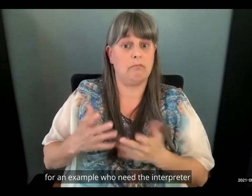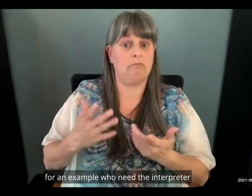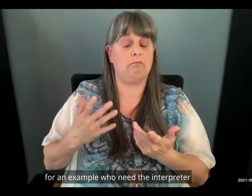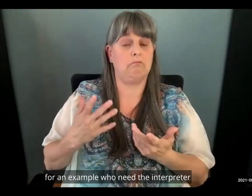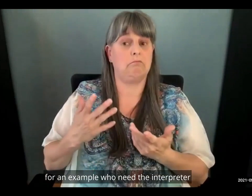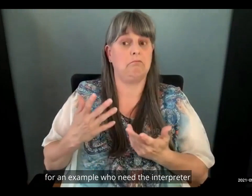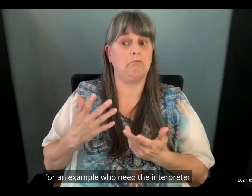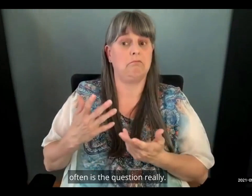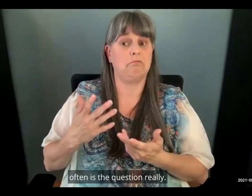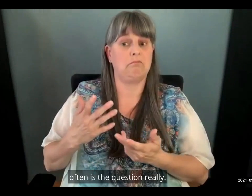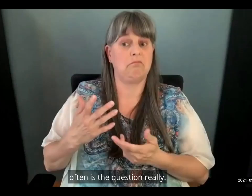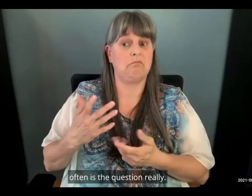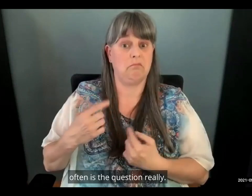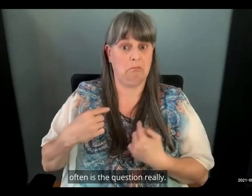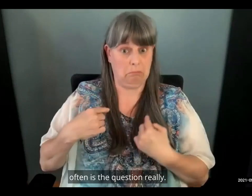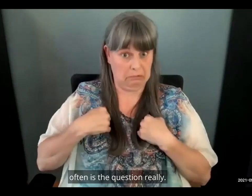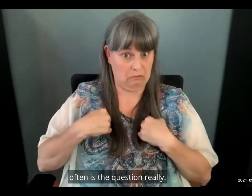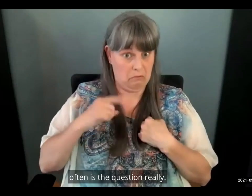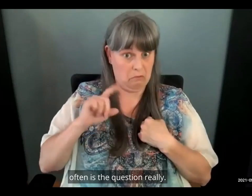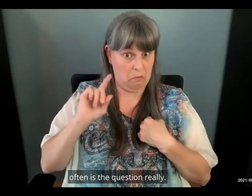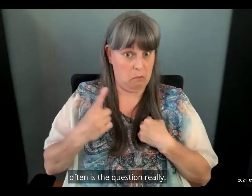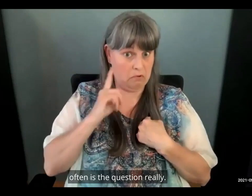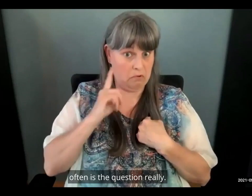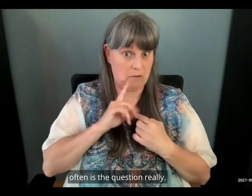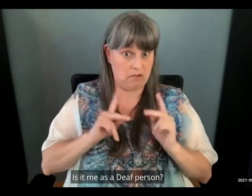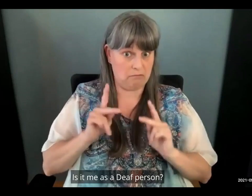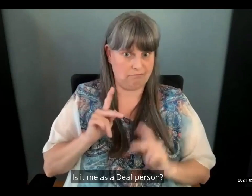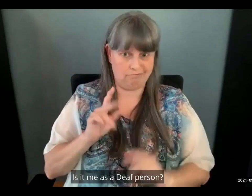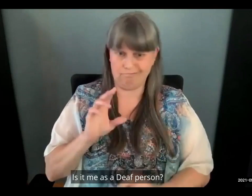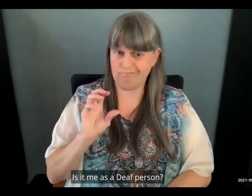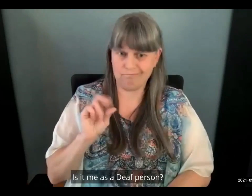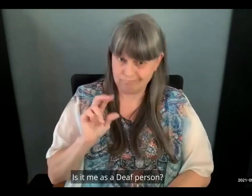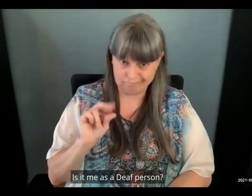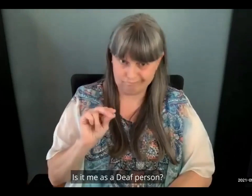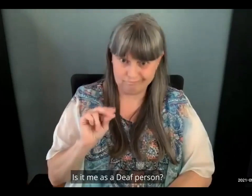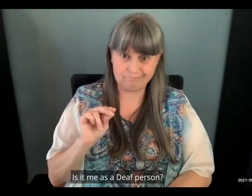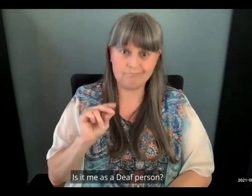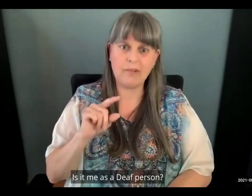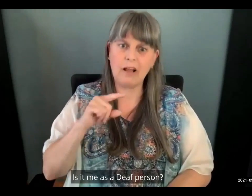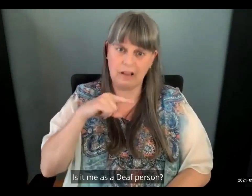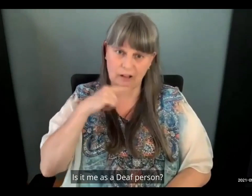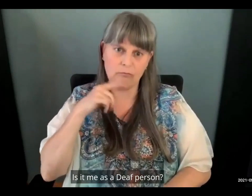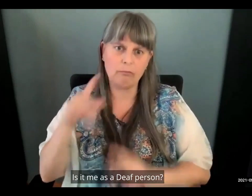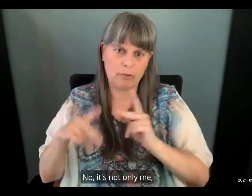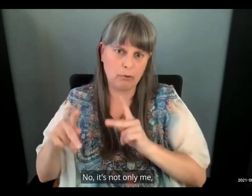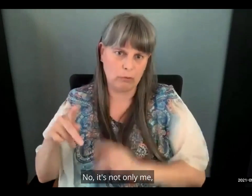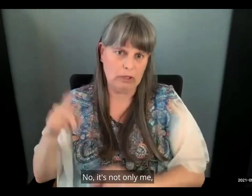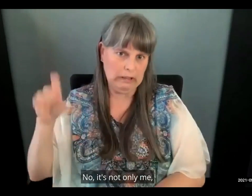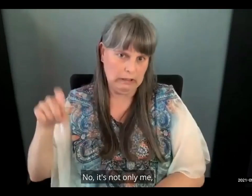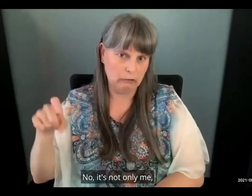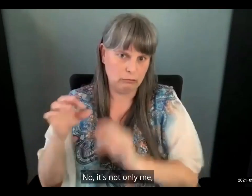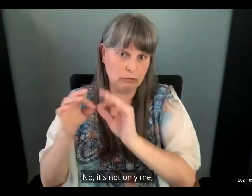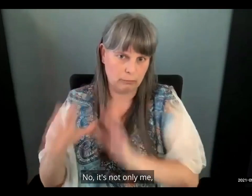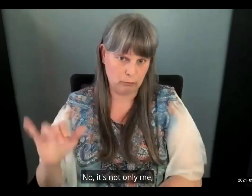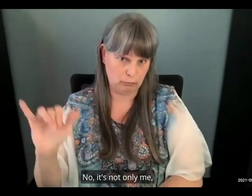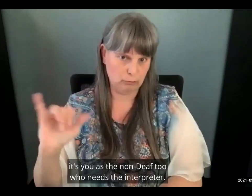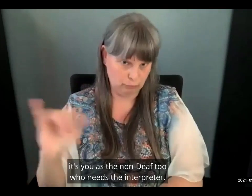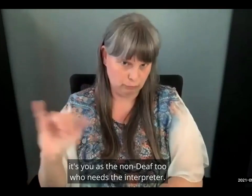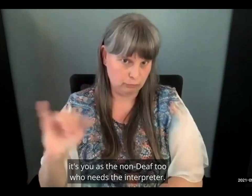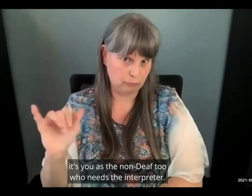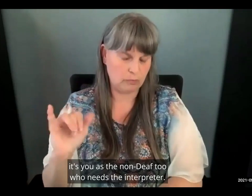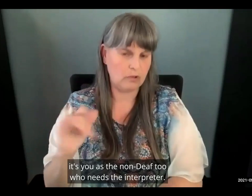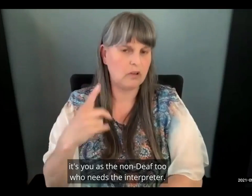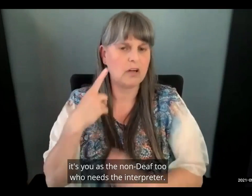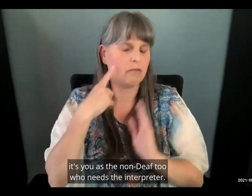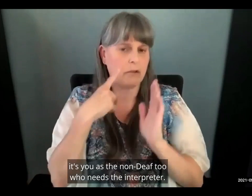who needs the interpreter often is the question, really. Is it me as a deaf person? No, it's not only me, it's